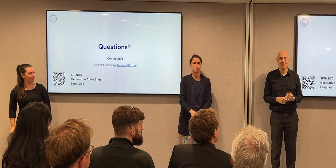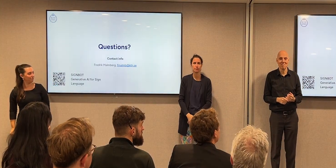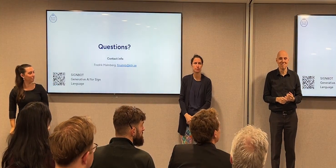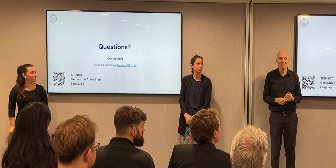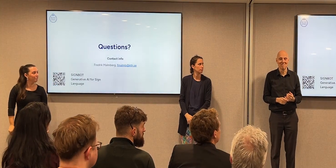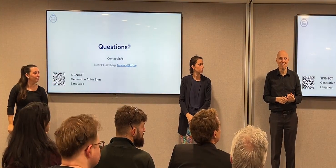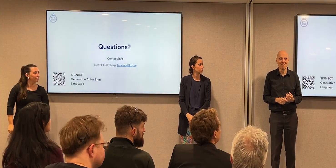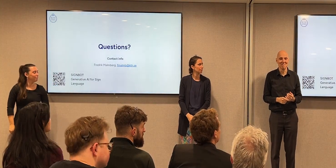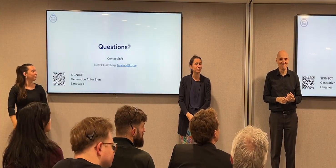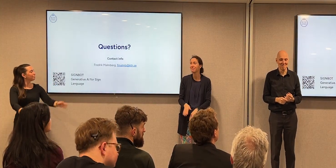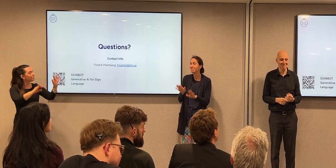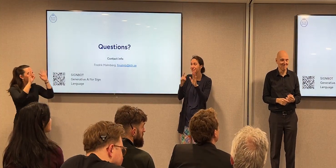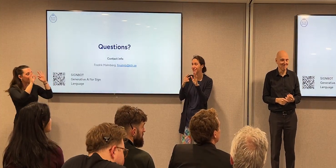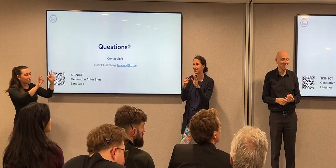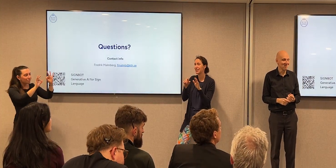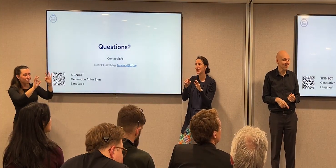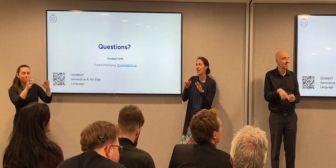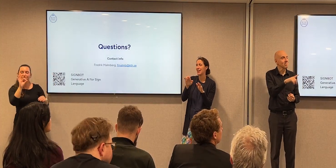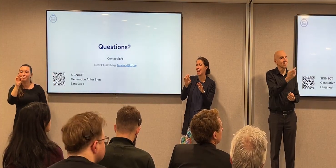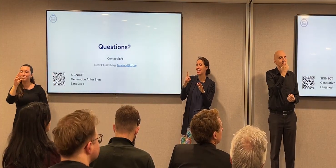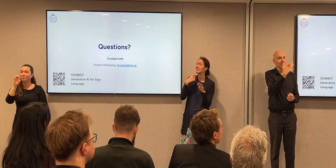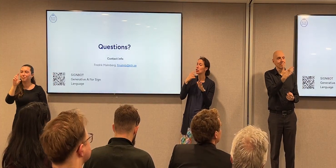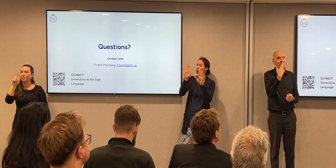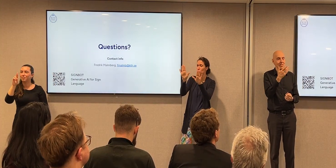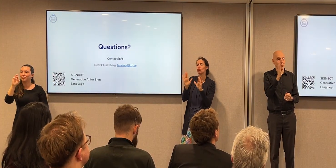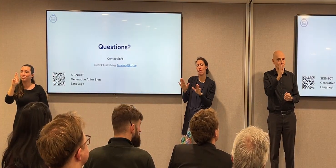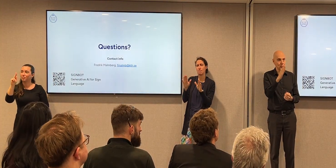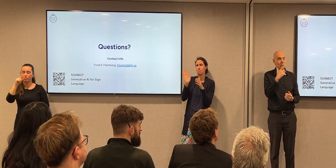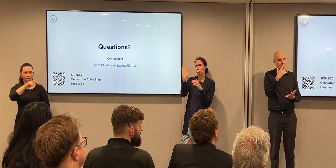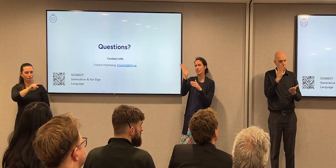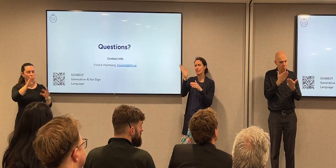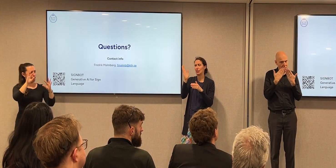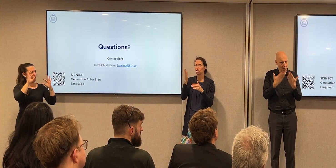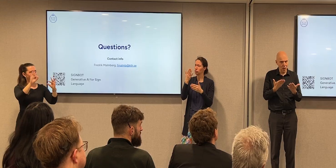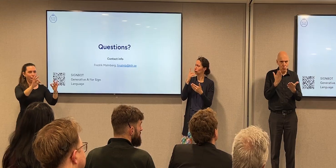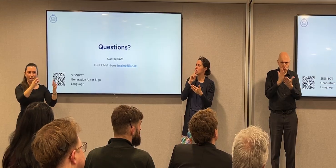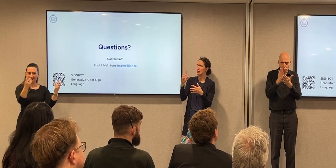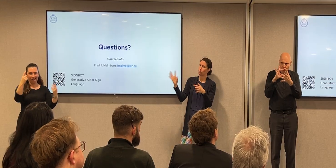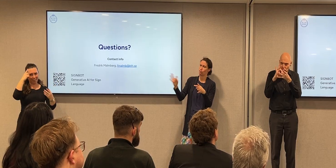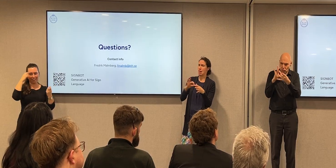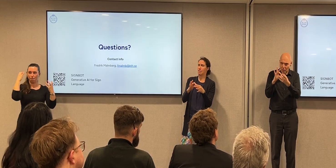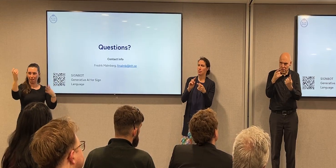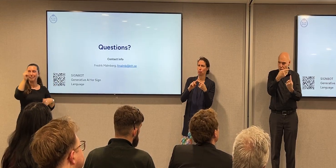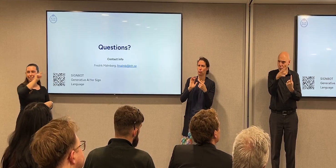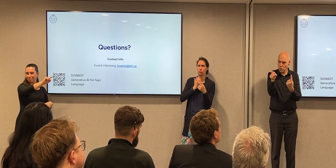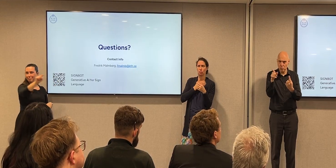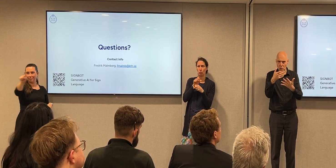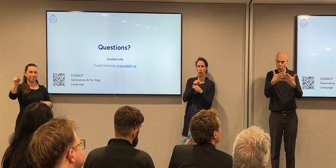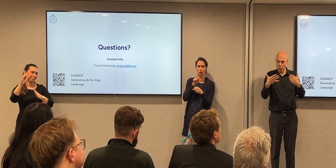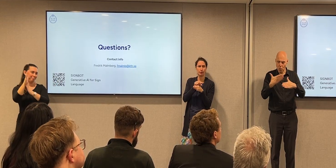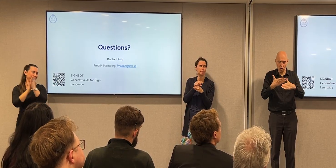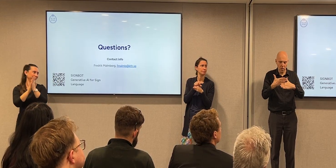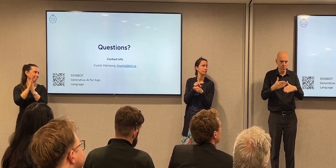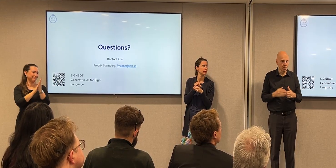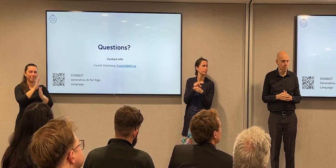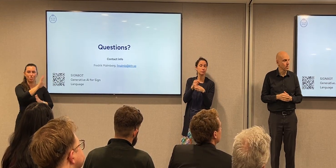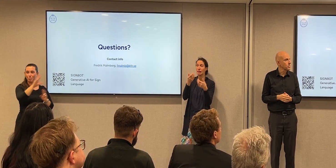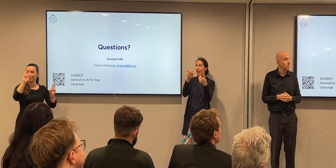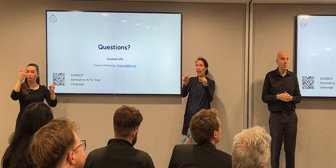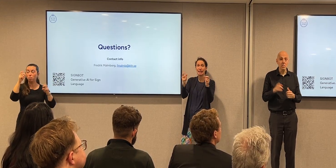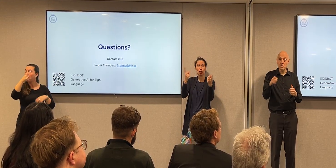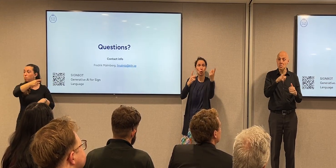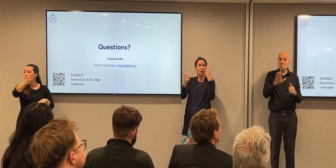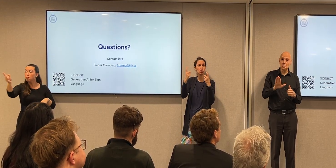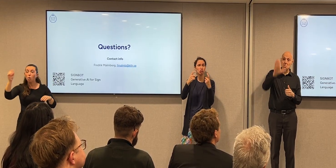It was a great presentation. Thanks very much. It's very relevant to some of the stuff that we're working on. Does anybody have